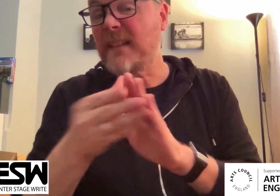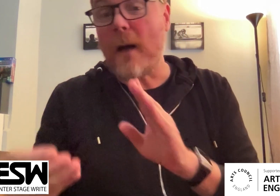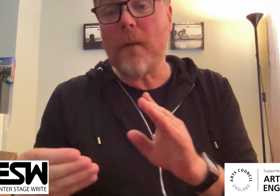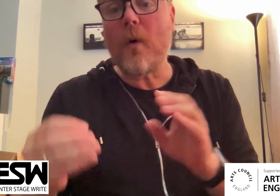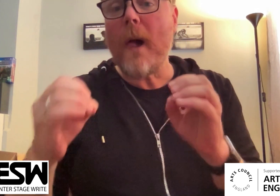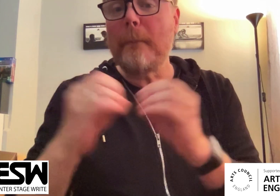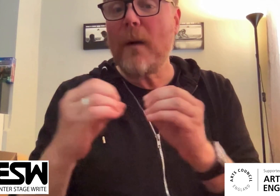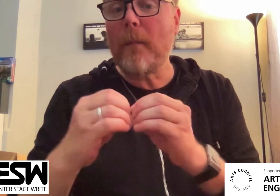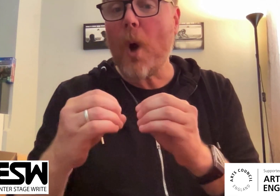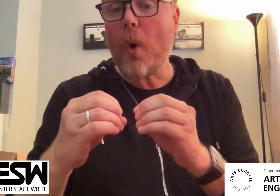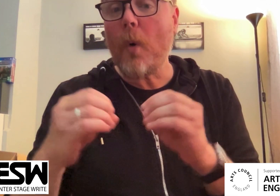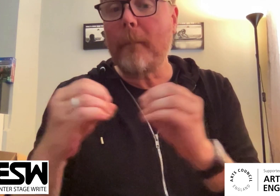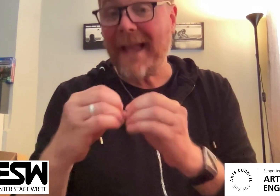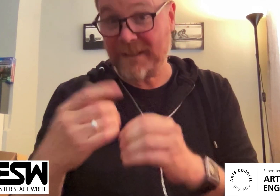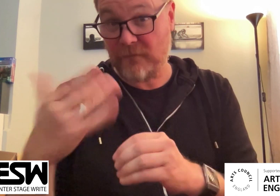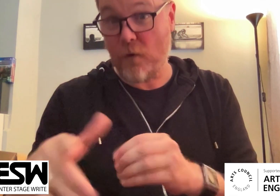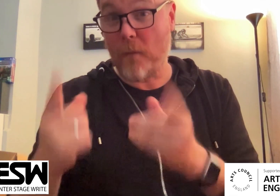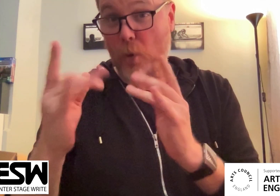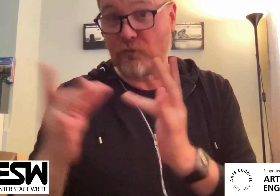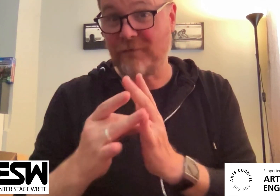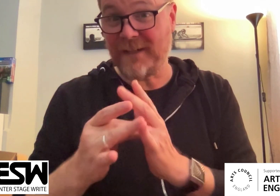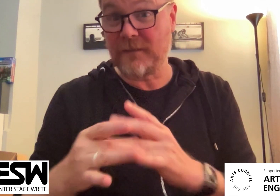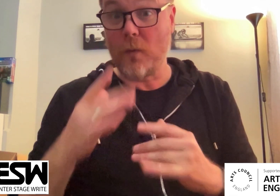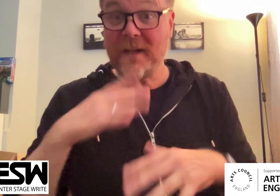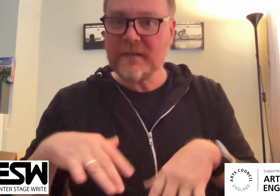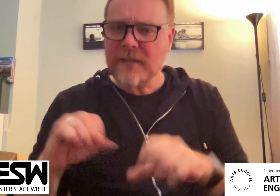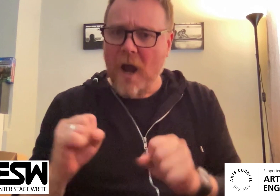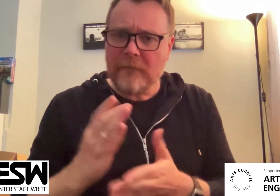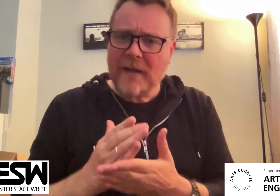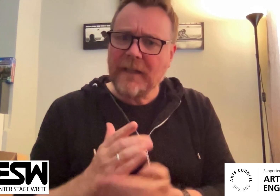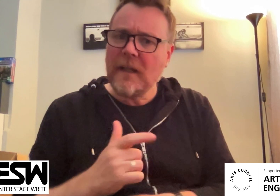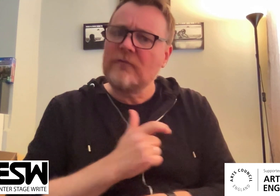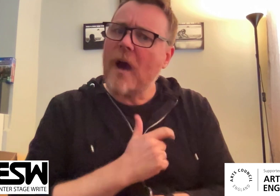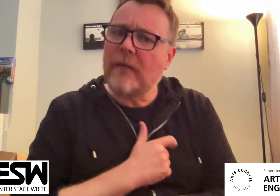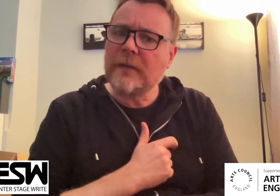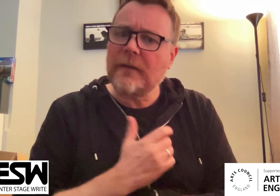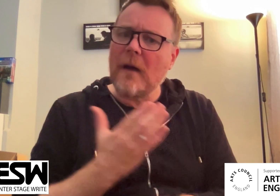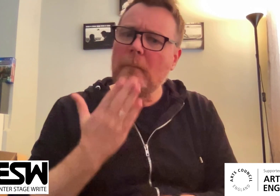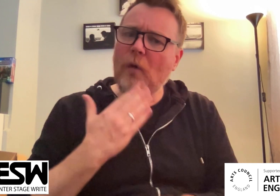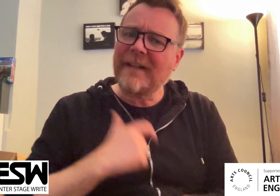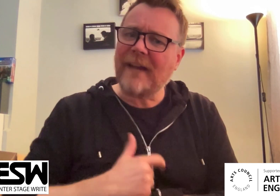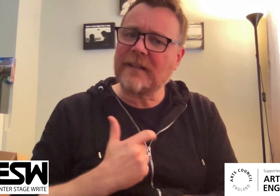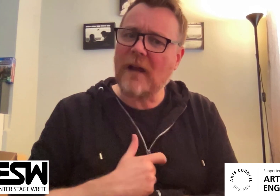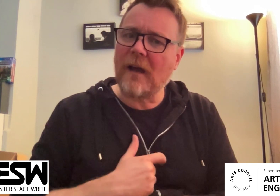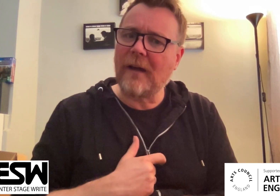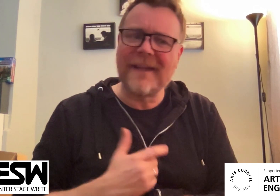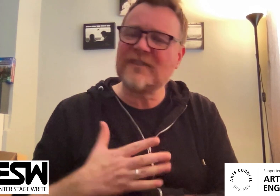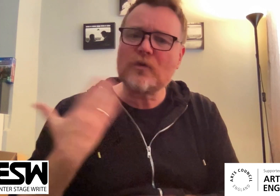change. And it's the same as your protagonist. Like, for example, Frodo Baggins from Lord of the Rings. He's quite a boring character. He